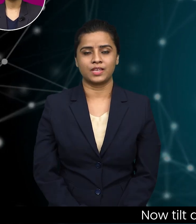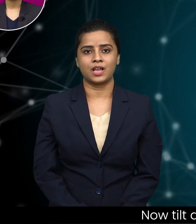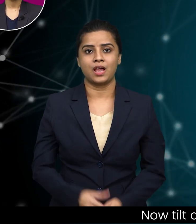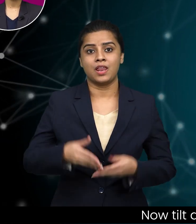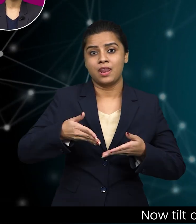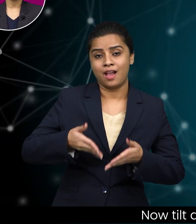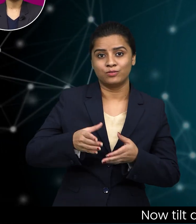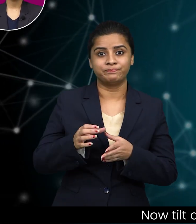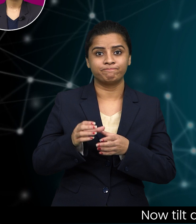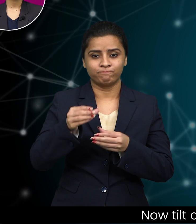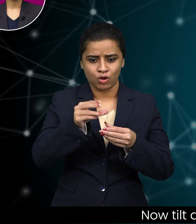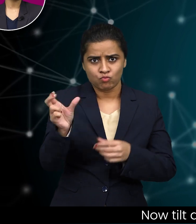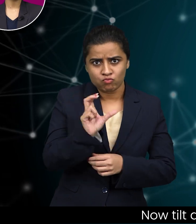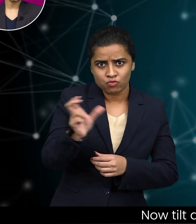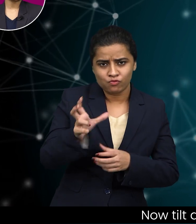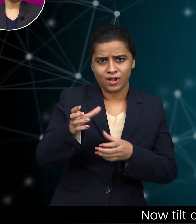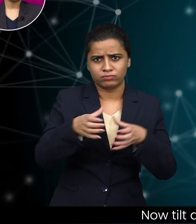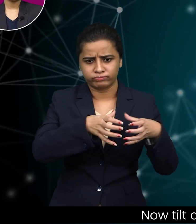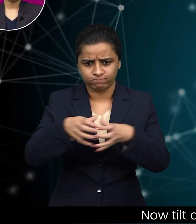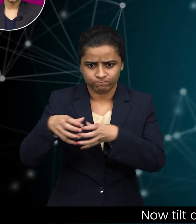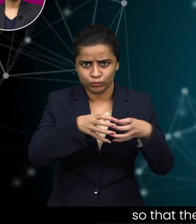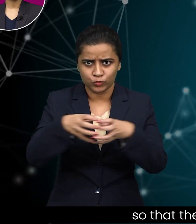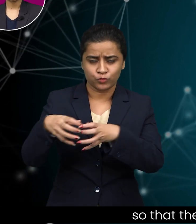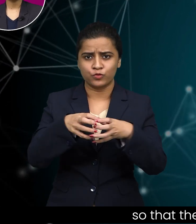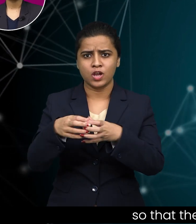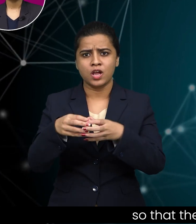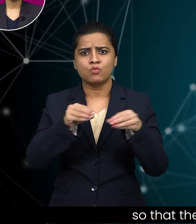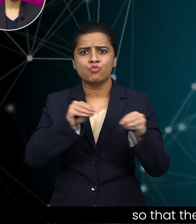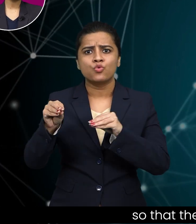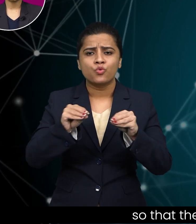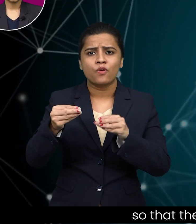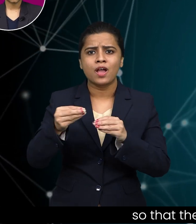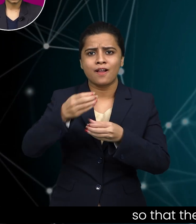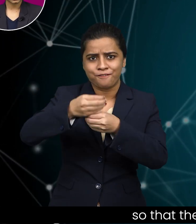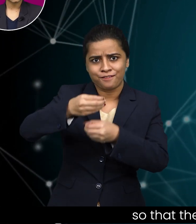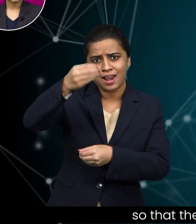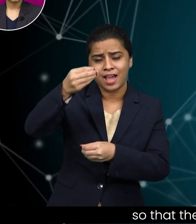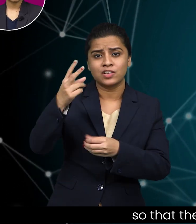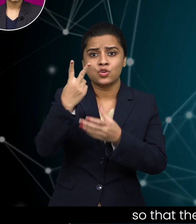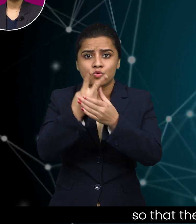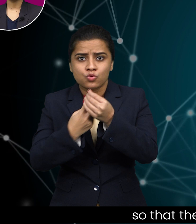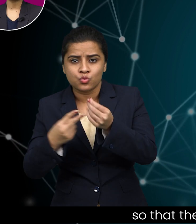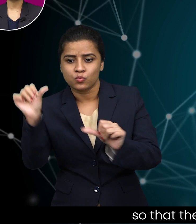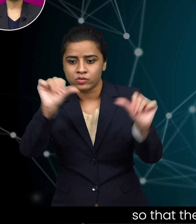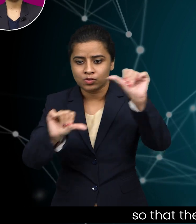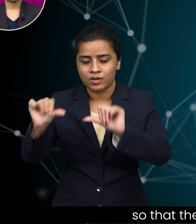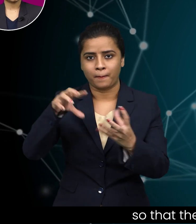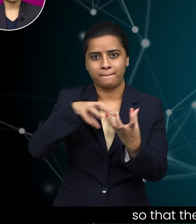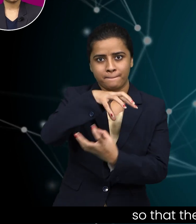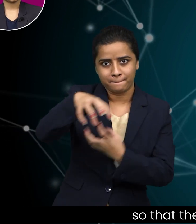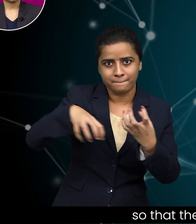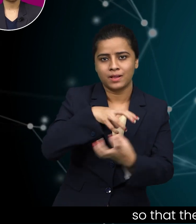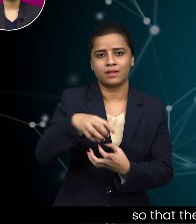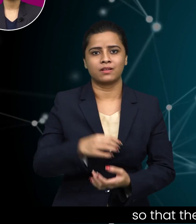Now, tilt and swirl the flask so that the two solutions mix.